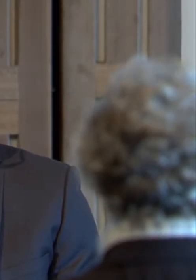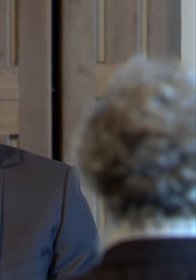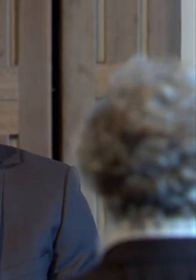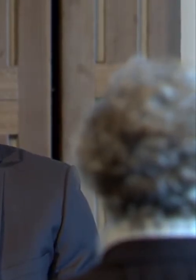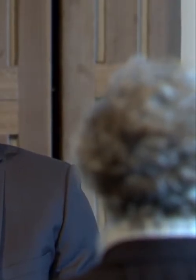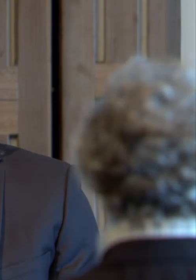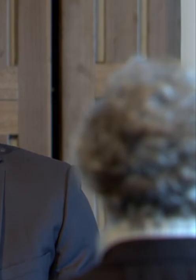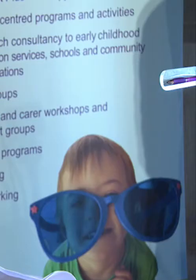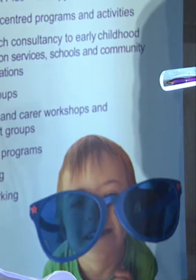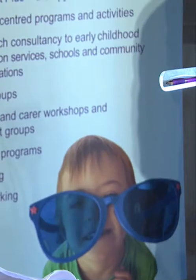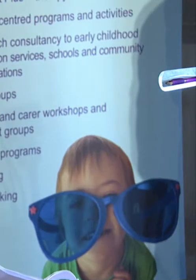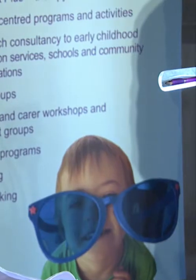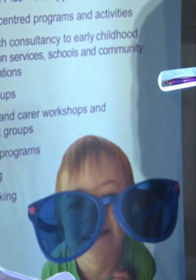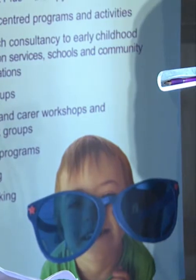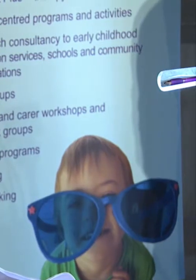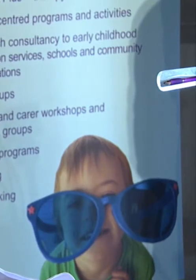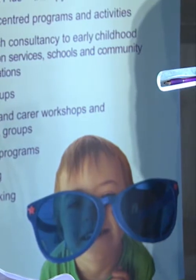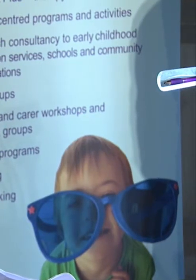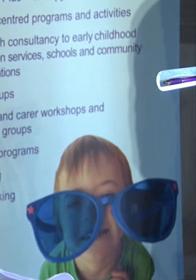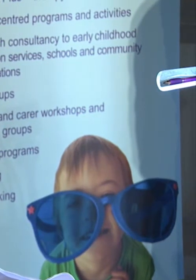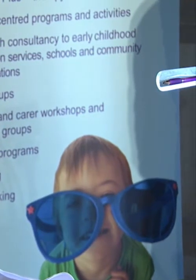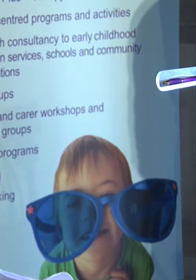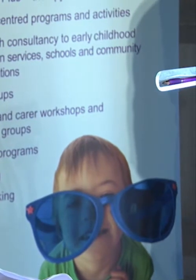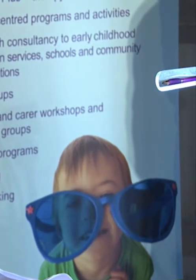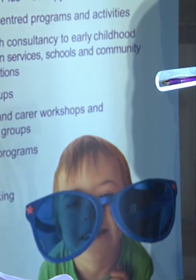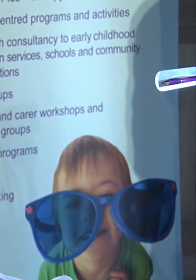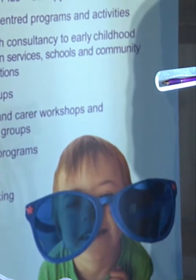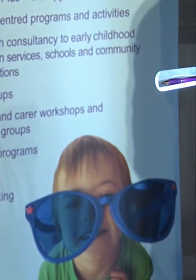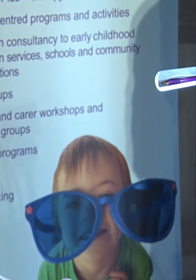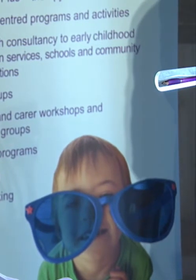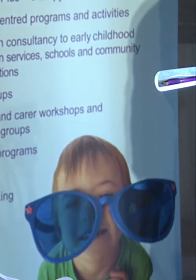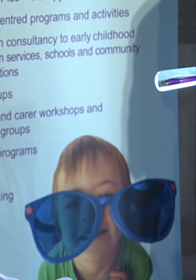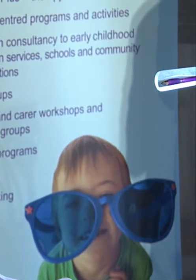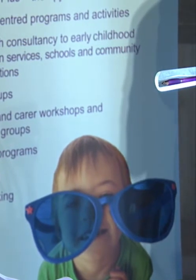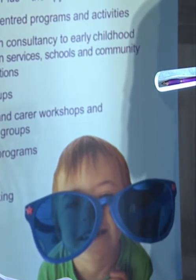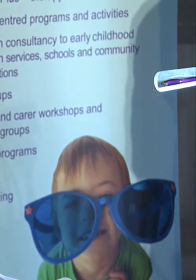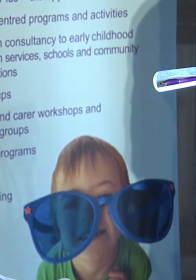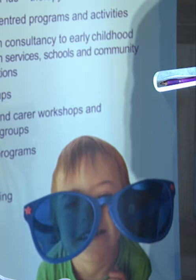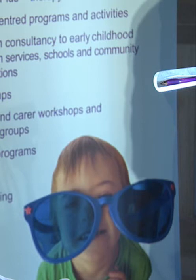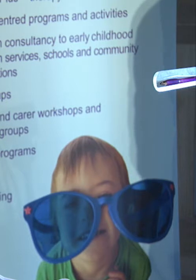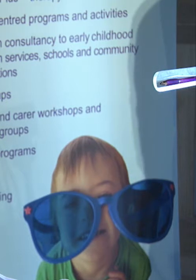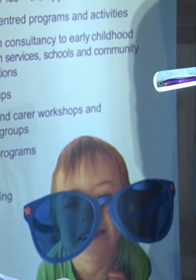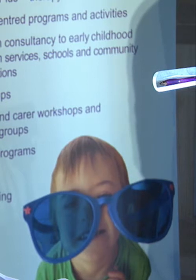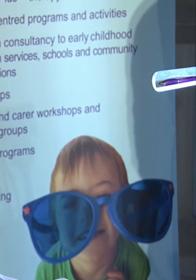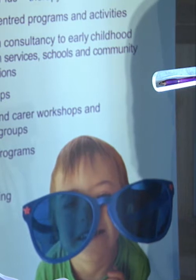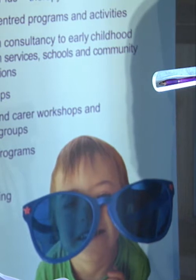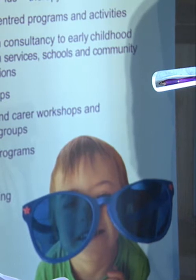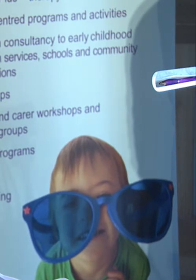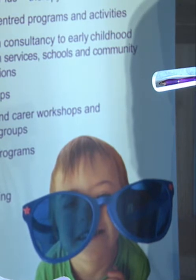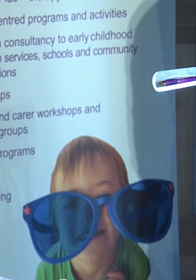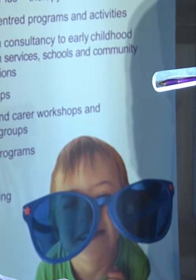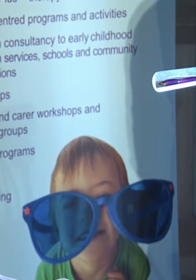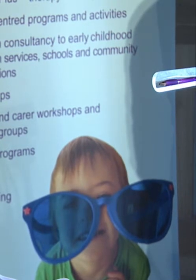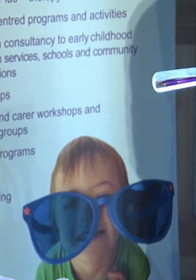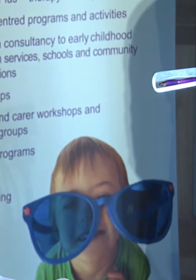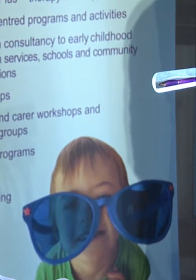therapy. And in that regard, I would like us all to welcome one of the partners who